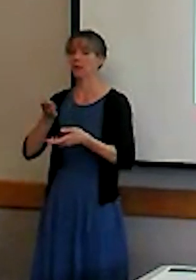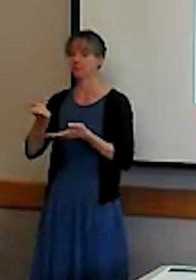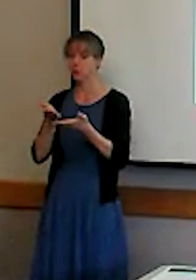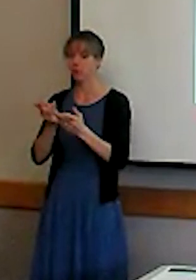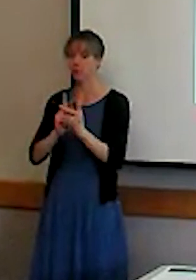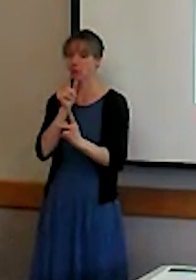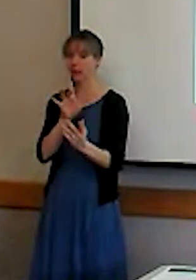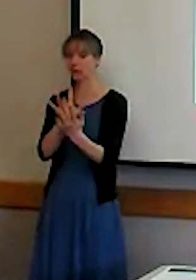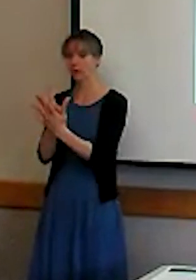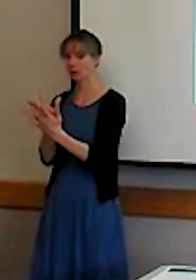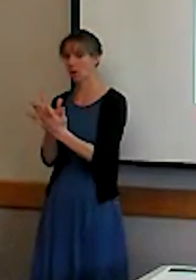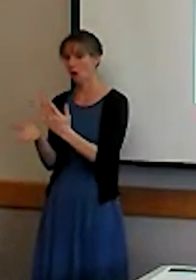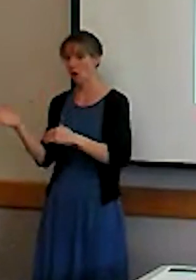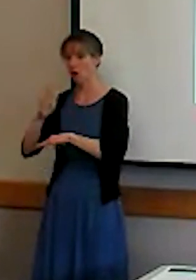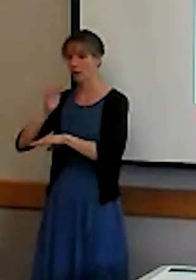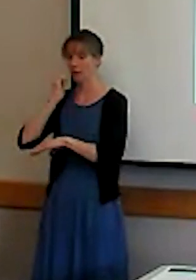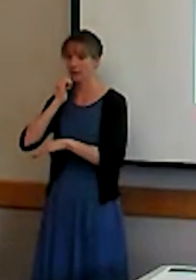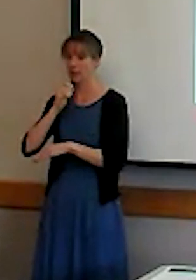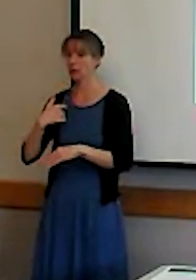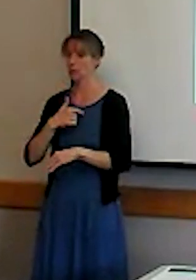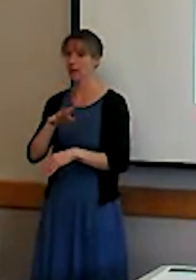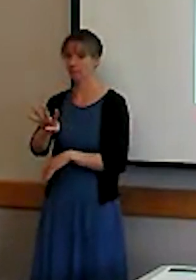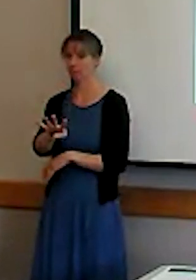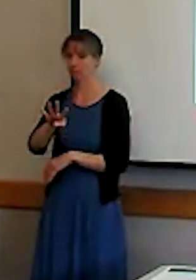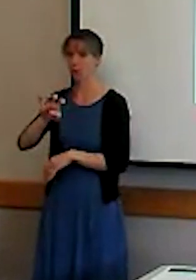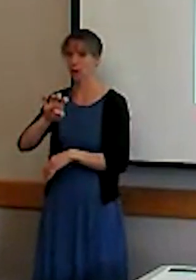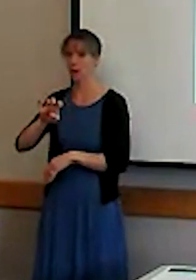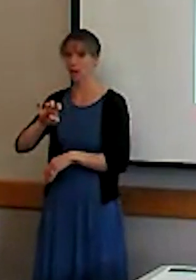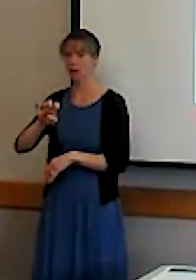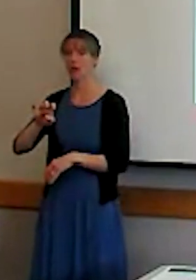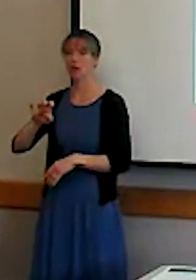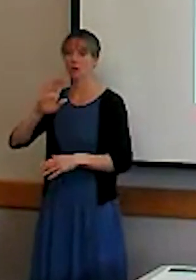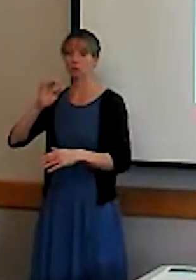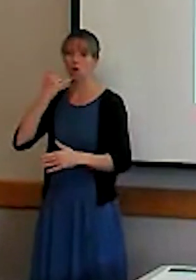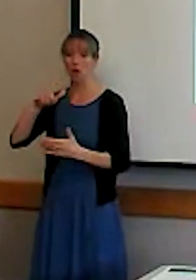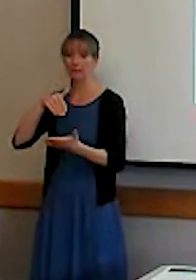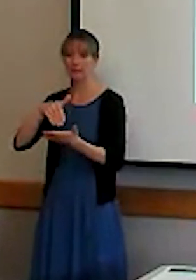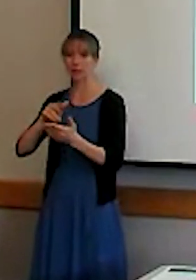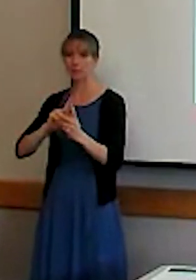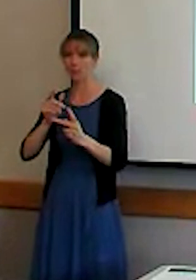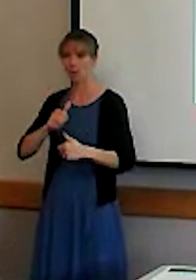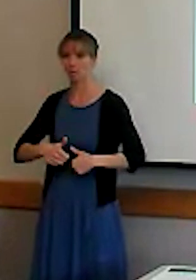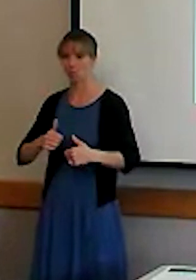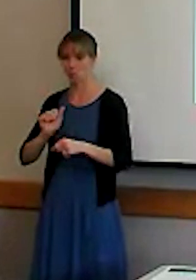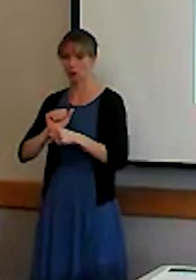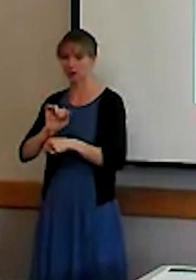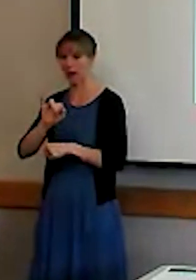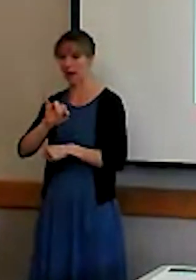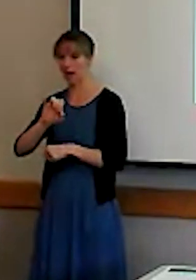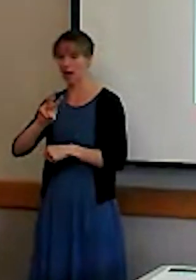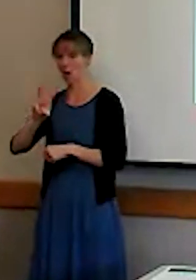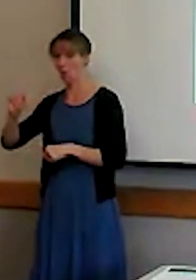we connect with all day, every day. So we have 400 call center representatives in Iowa with